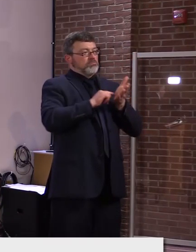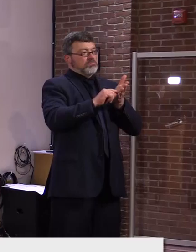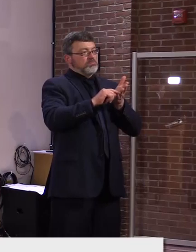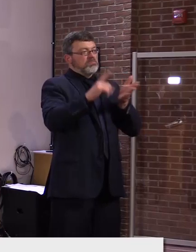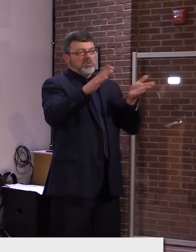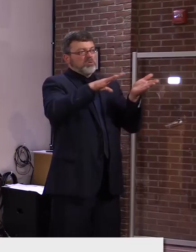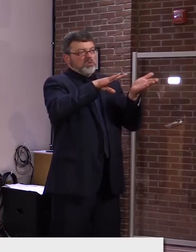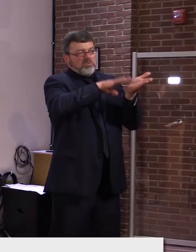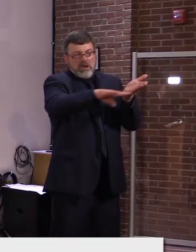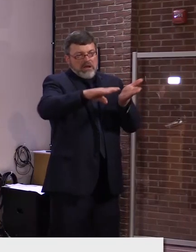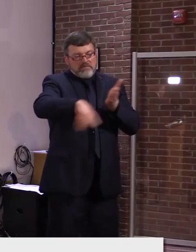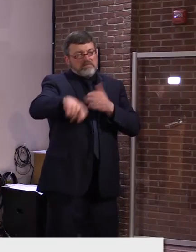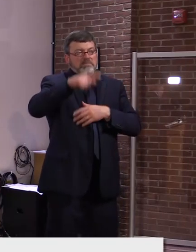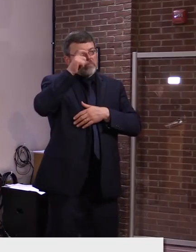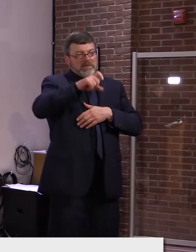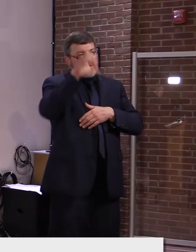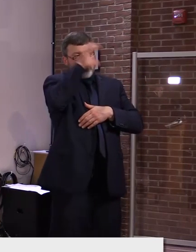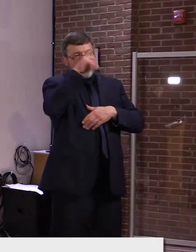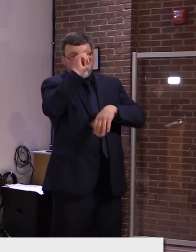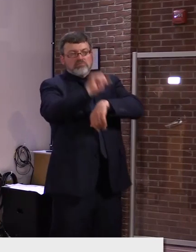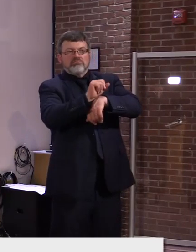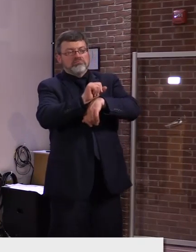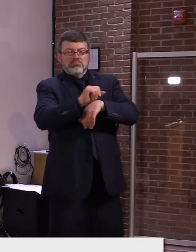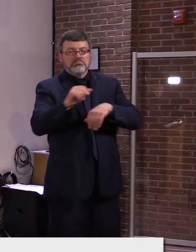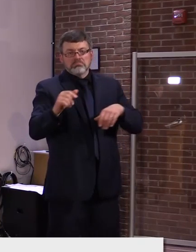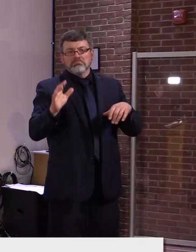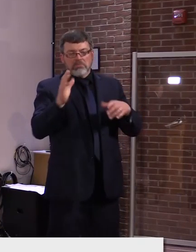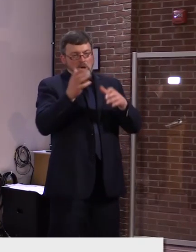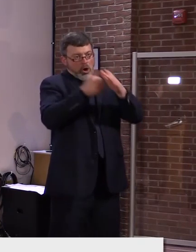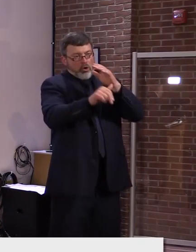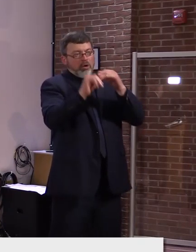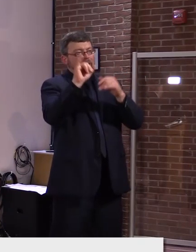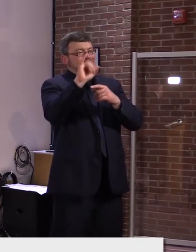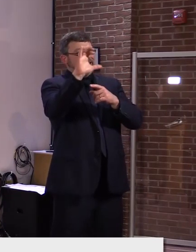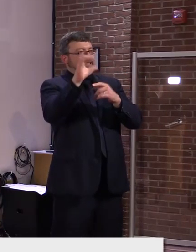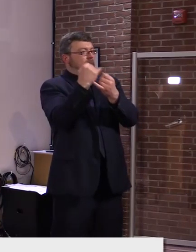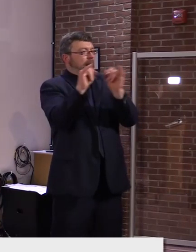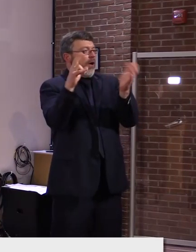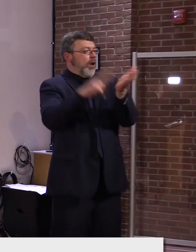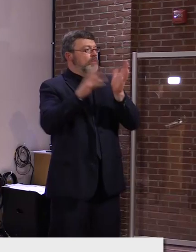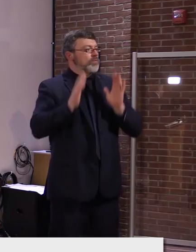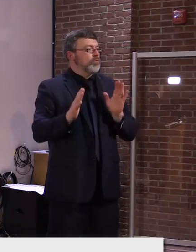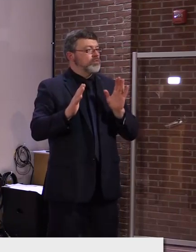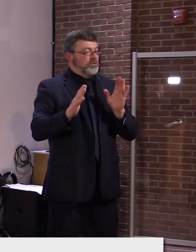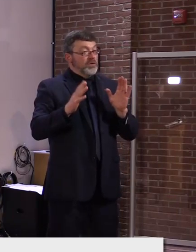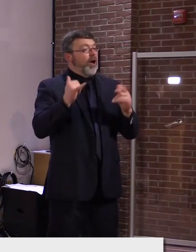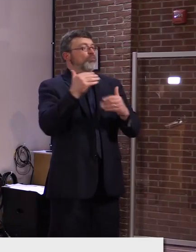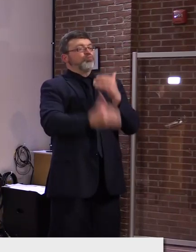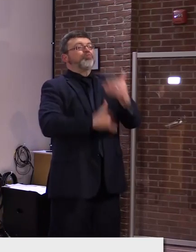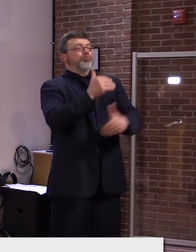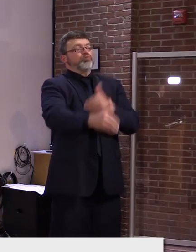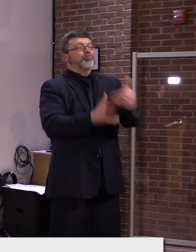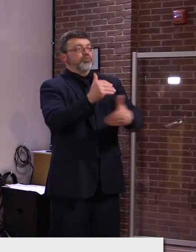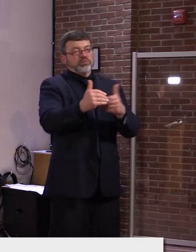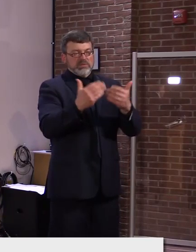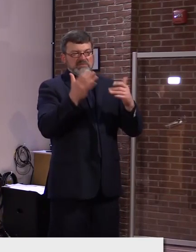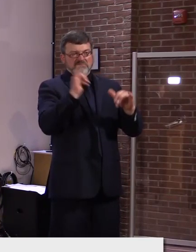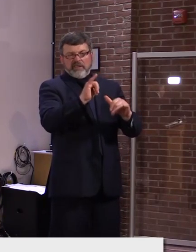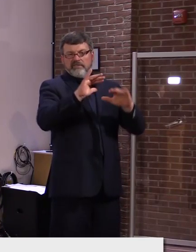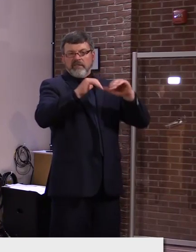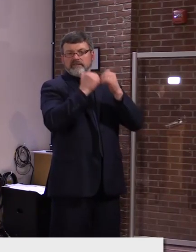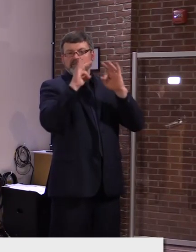and then they'll bypass the work search. And we already know because we've seen some people who have already gone in as of yesterday and been able to do that